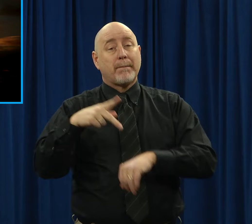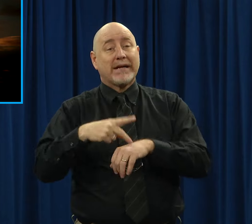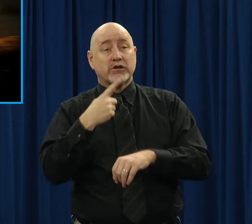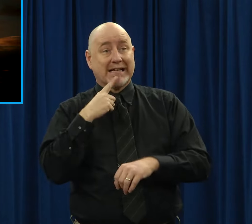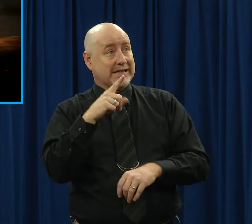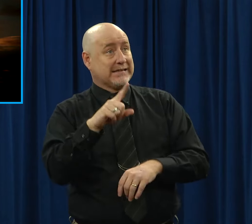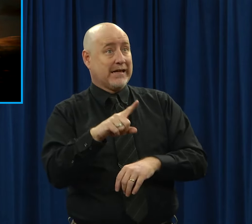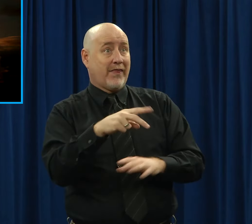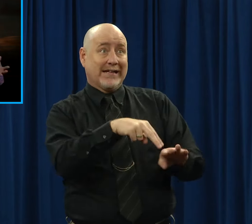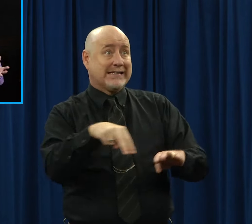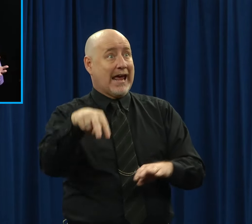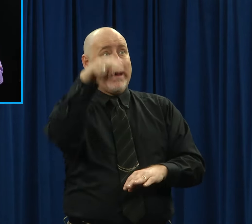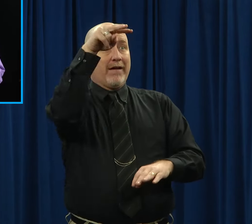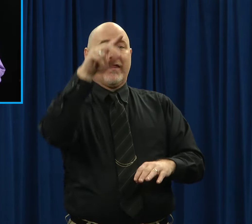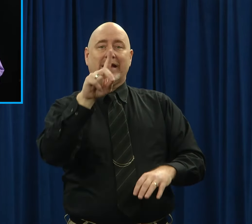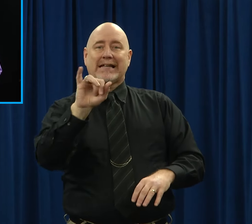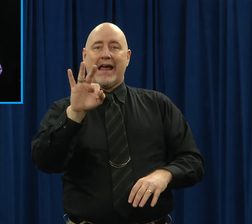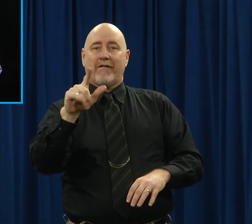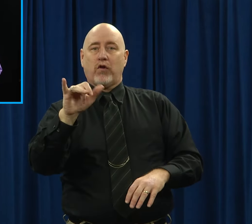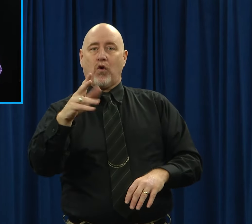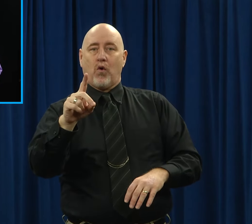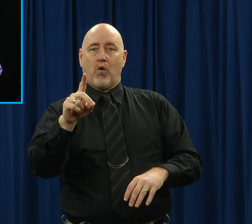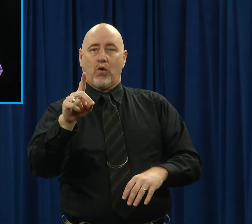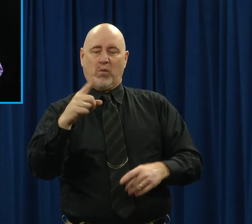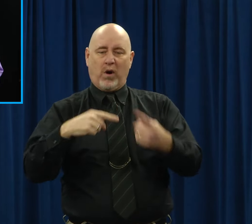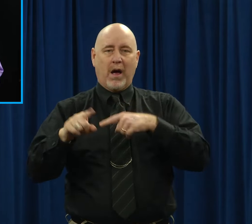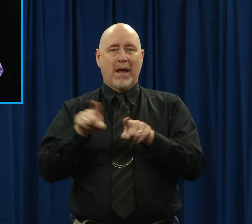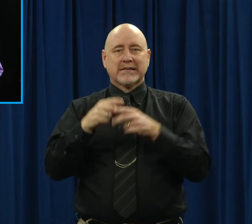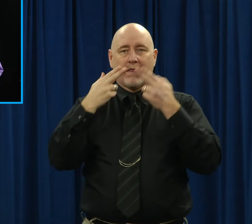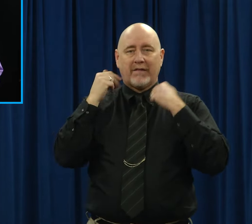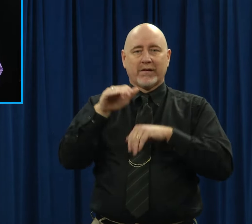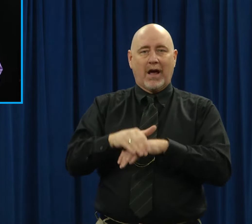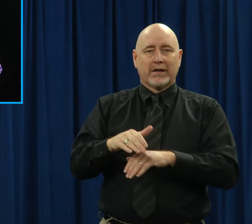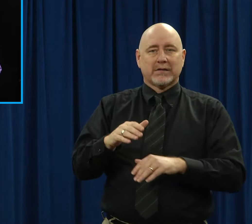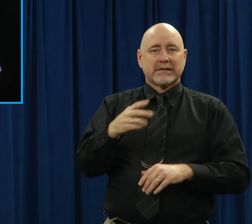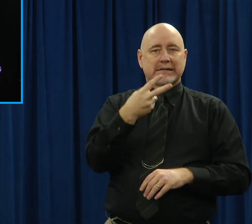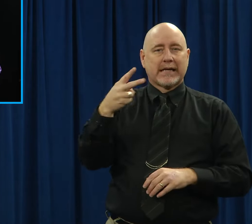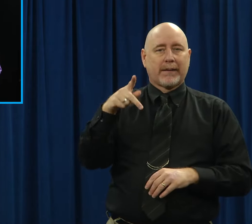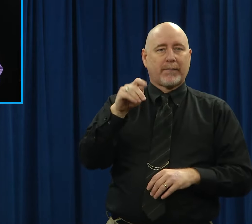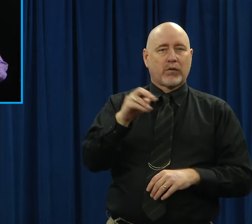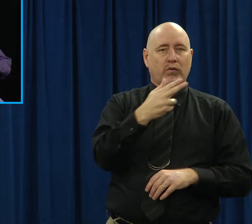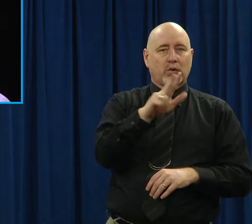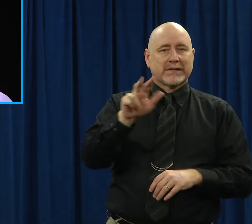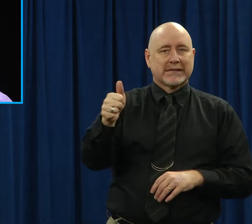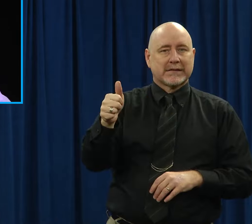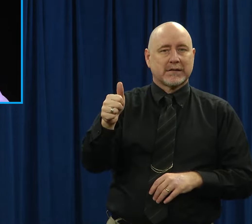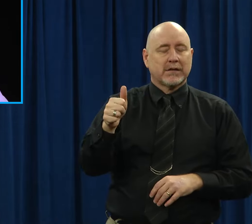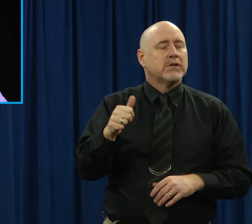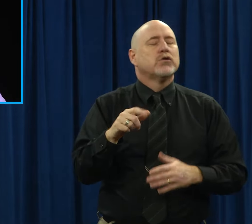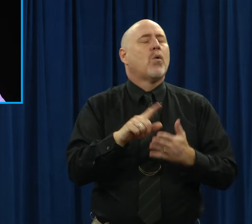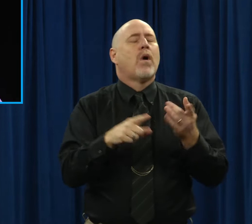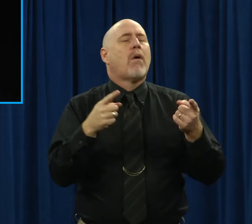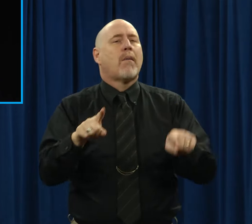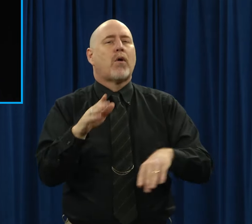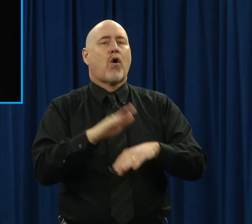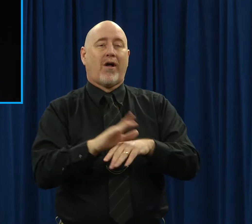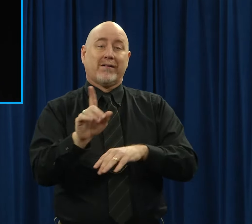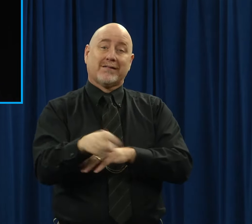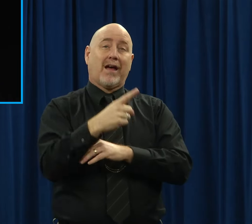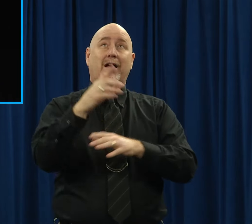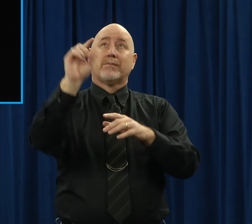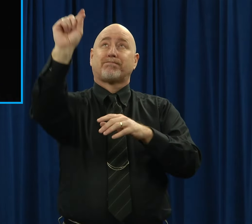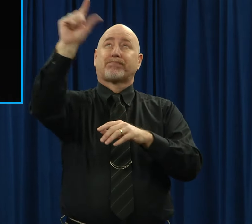Lord. Peter says, "But the day of the Lord will come as a thief in the night," 2 Peter 3:10. Now, what is going to